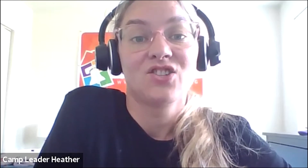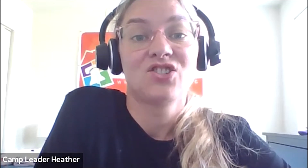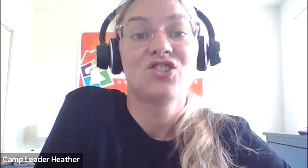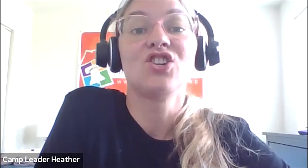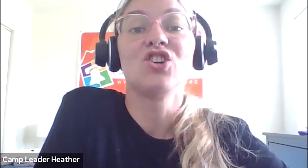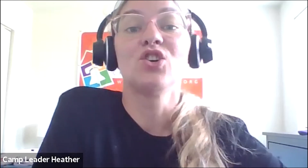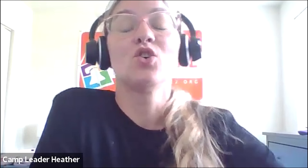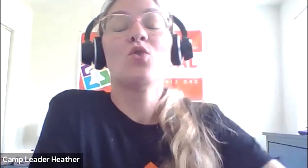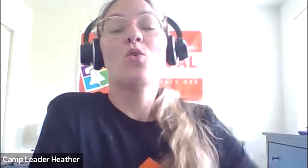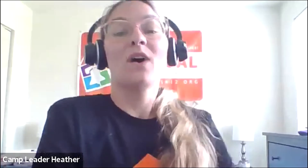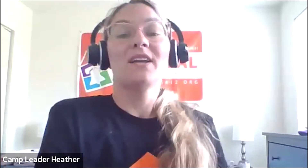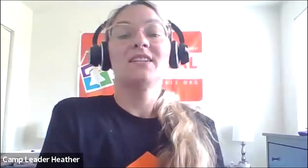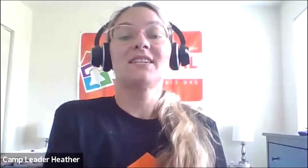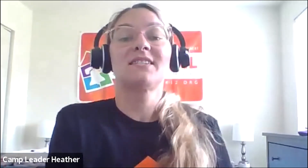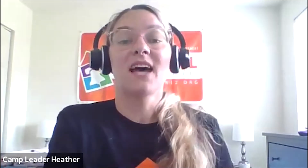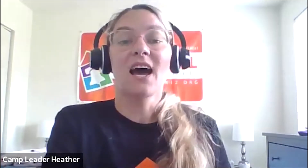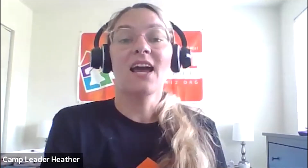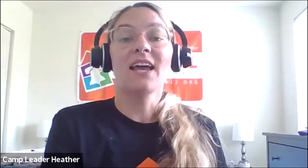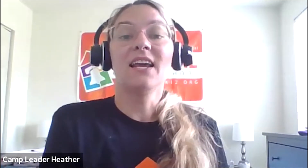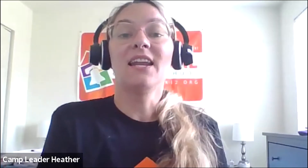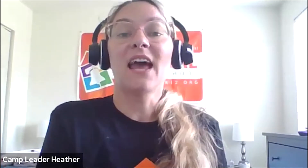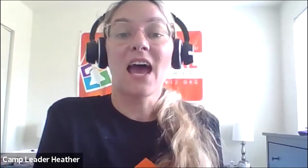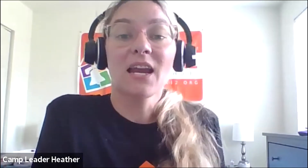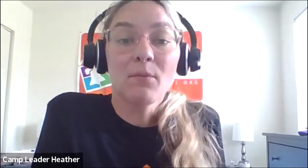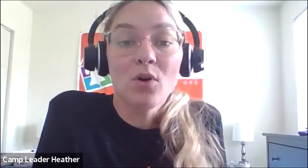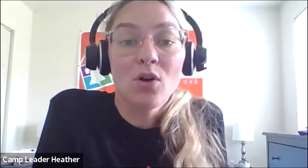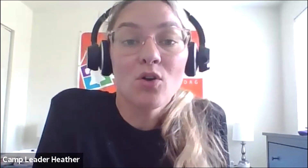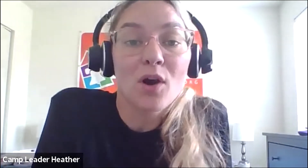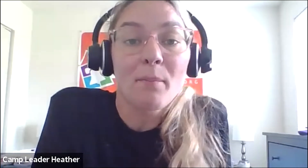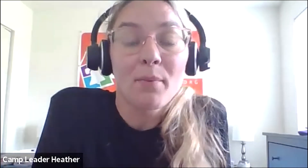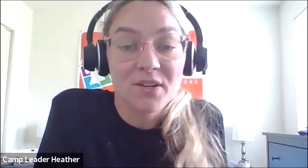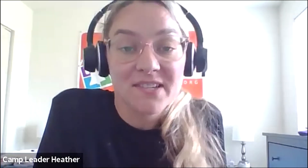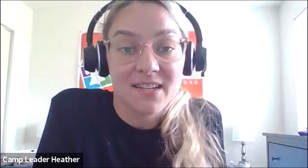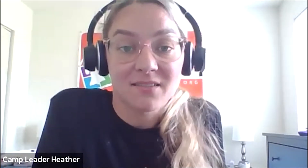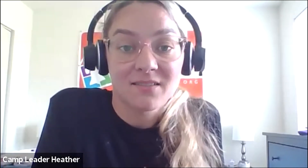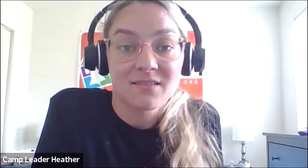Do you want to sign an animal or a person?